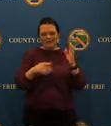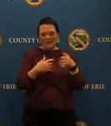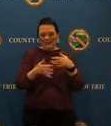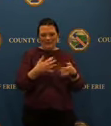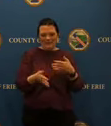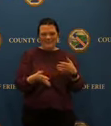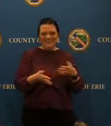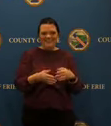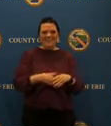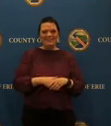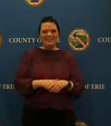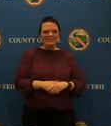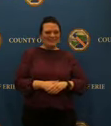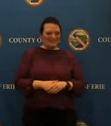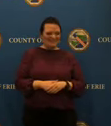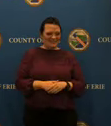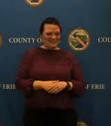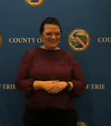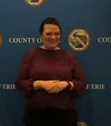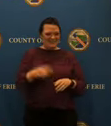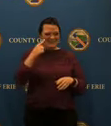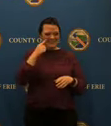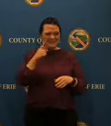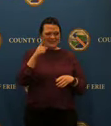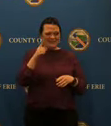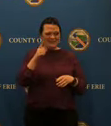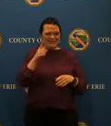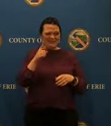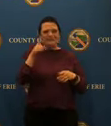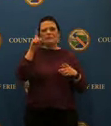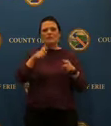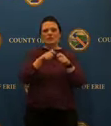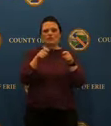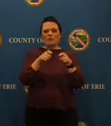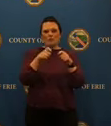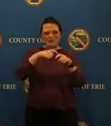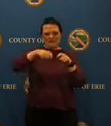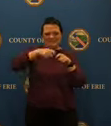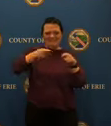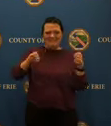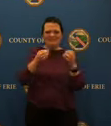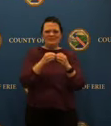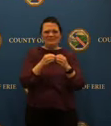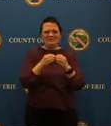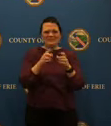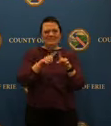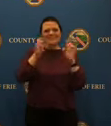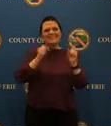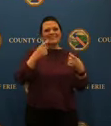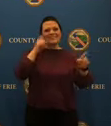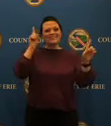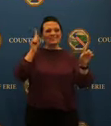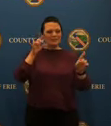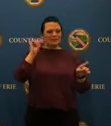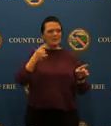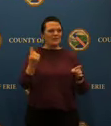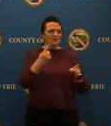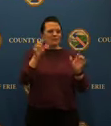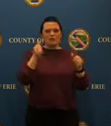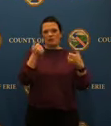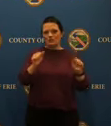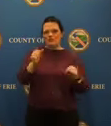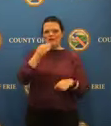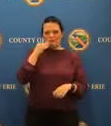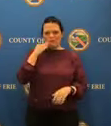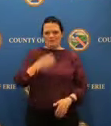anyway, I think you have to fold those. Yeah, a little bit more, but Yes. Anyway, it can work. So that's something that you all can try at